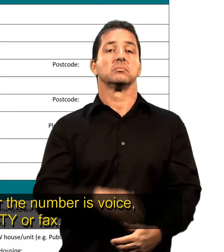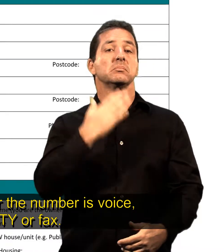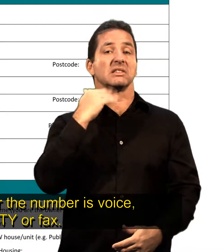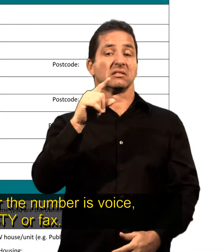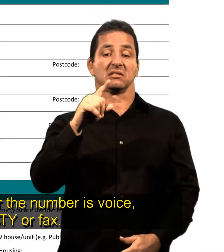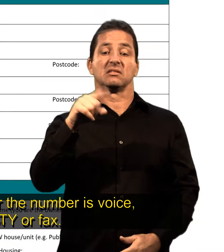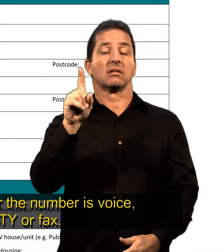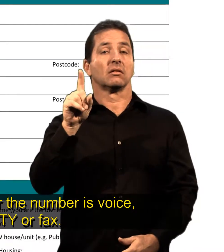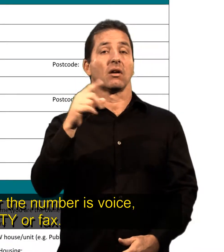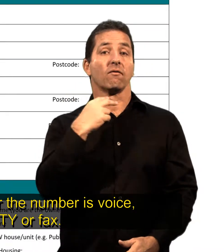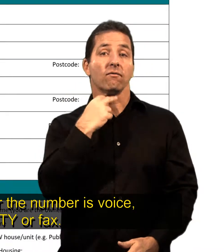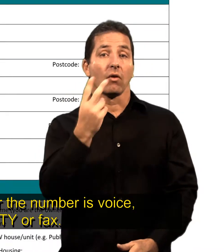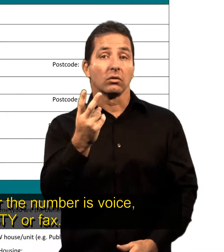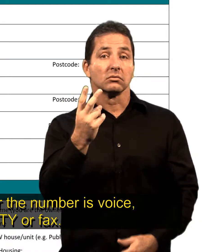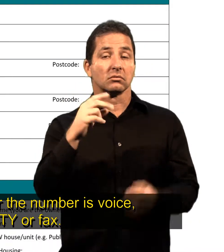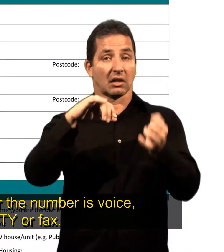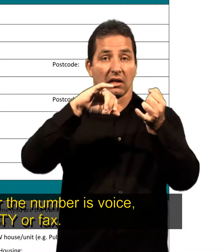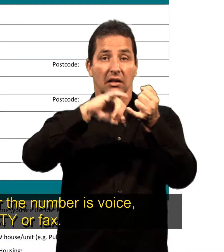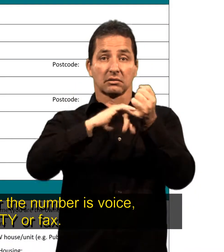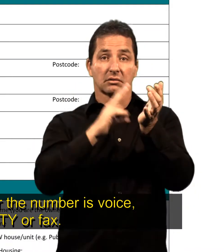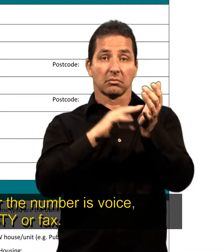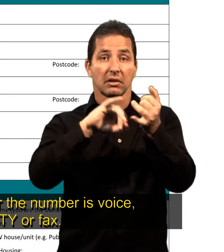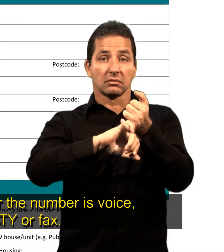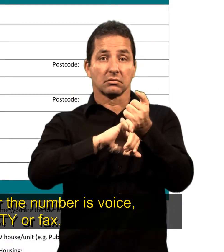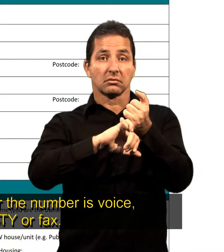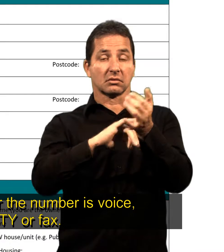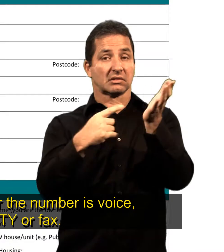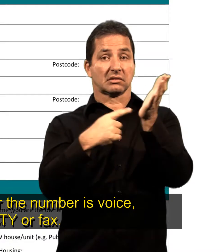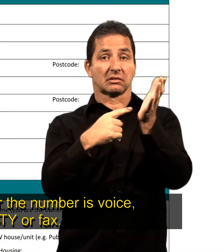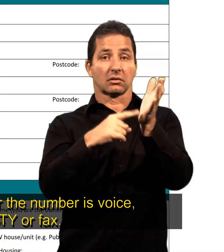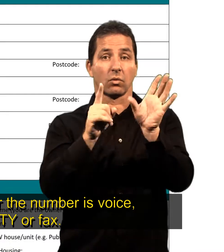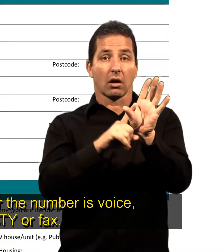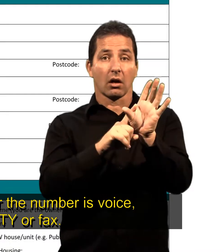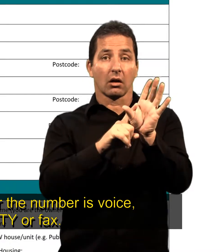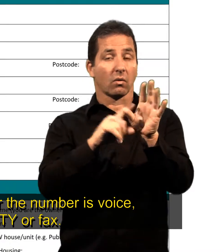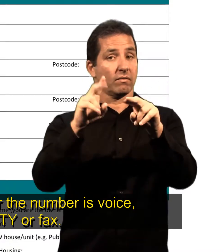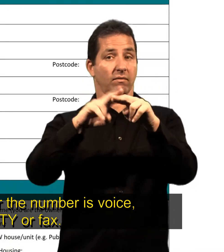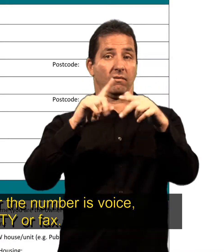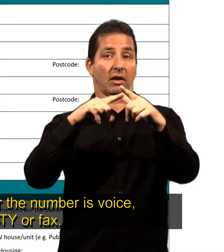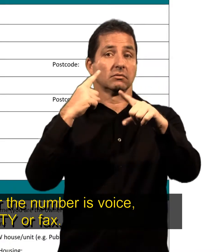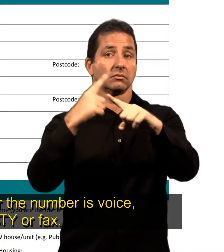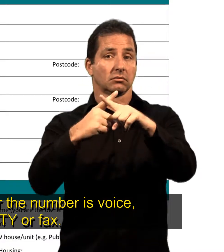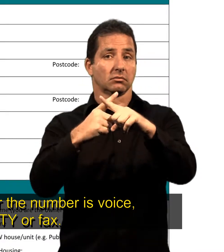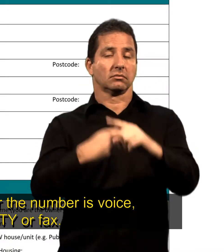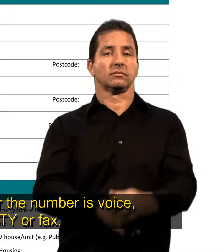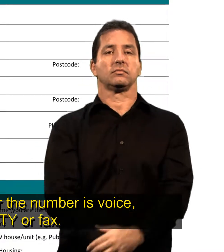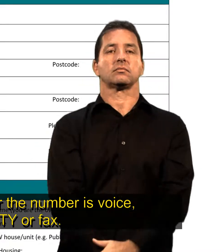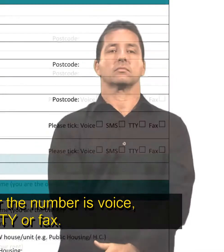Please tick whether the number is voice, SMS, TTY or fax.